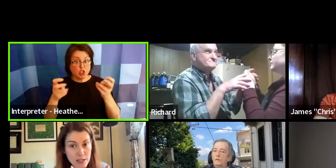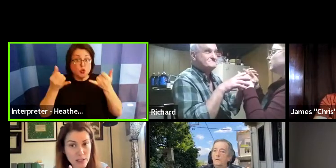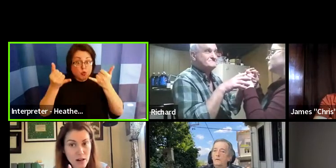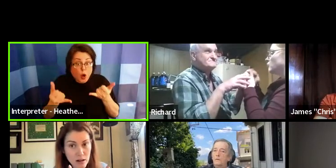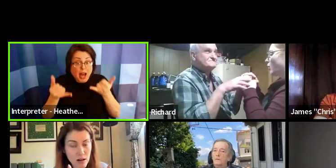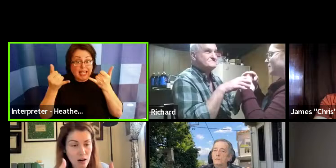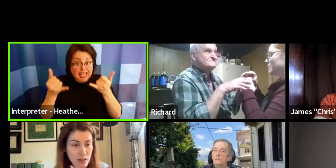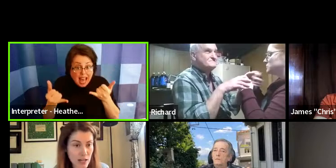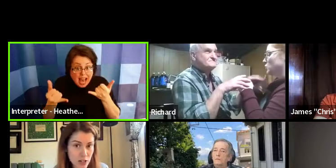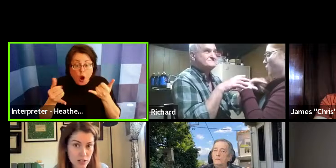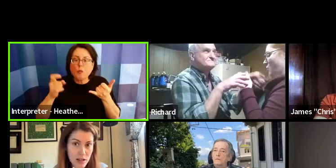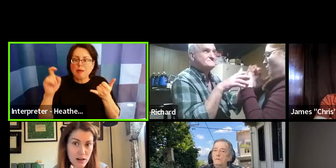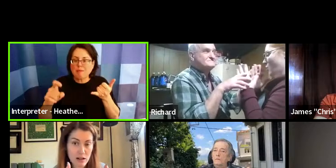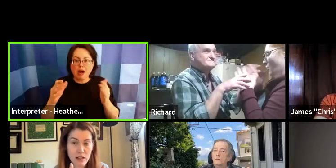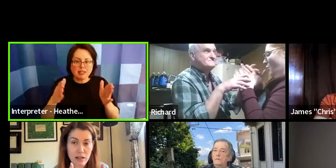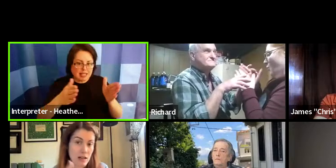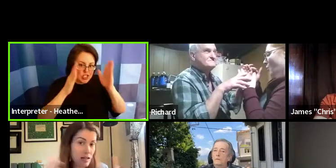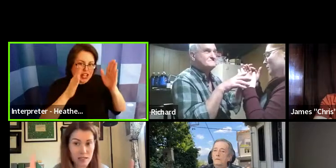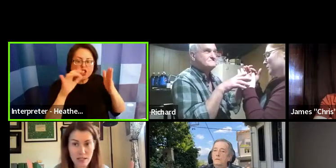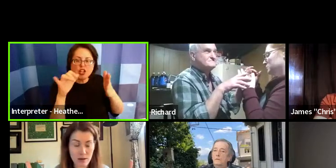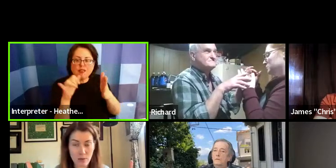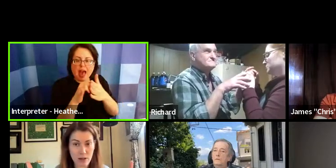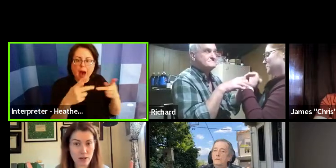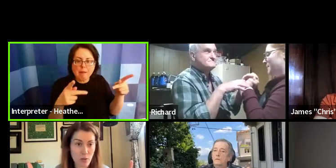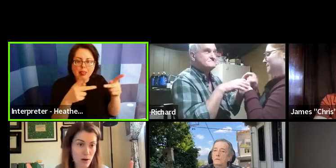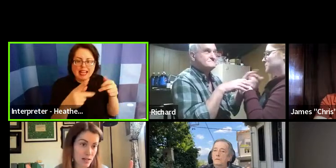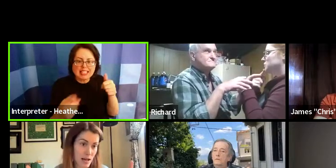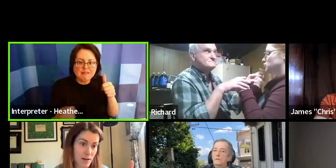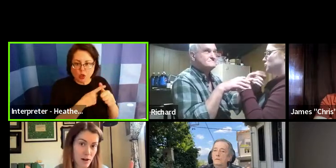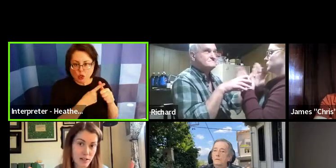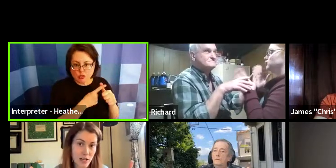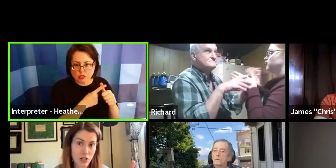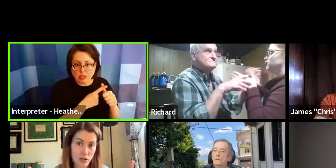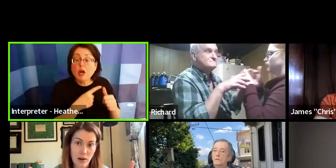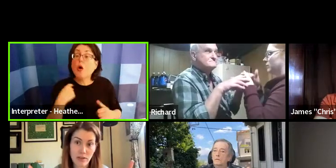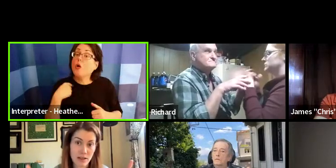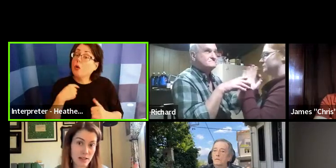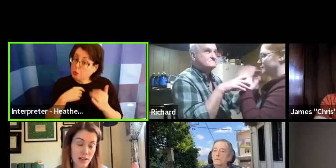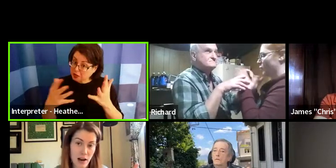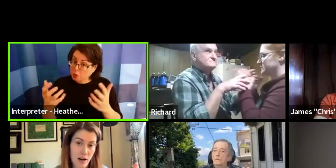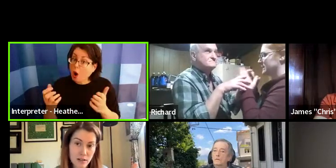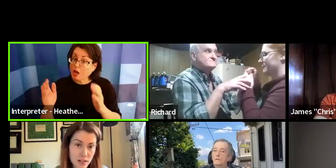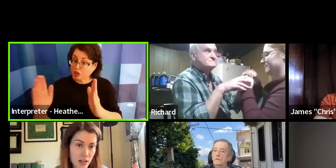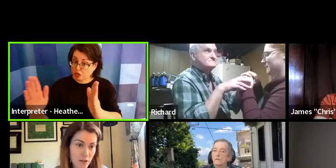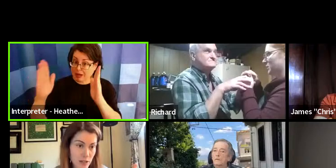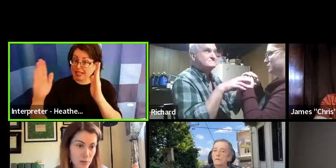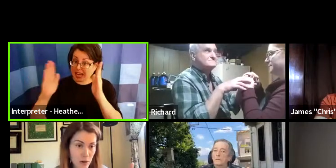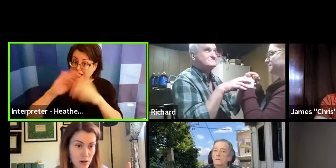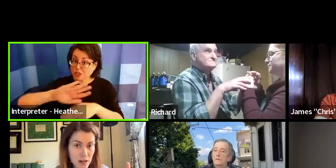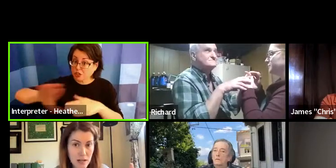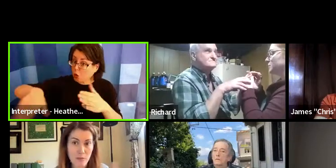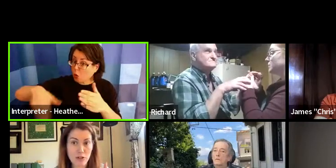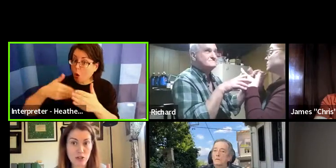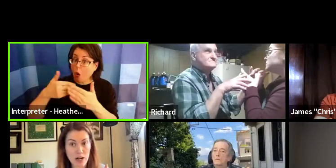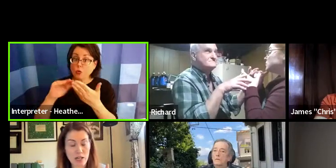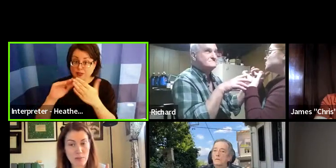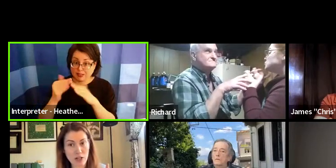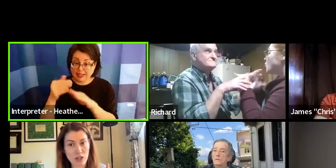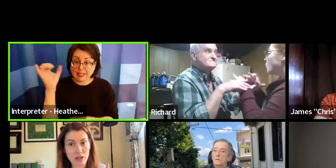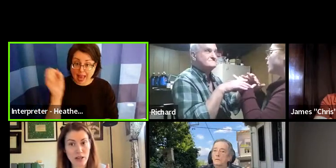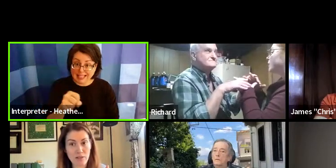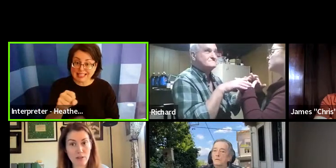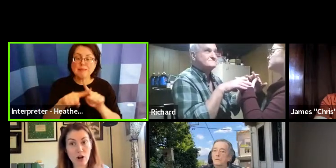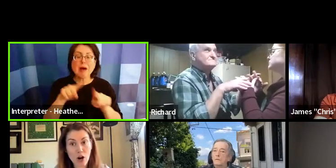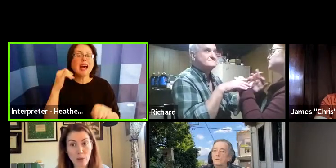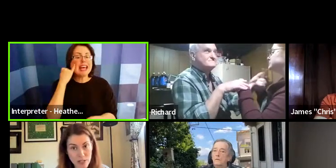that we're directing our attention there. Not to say that we don't want to have our attention throughout the entire city of Pittsburgh. I'm just trying to